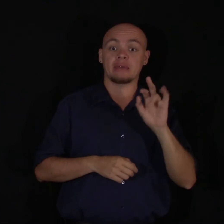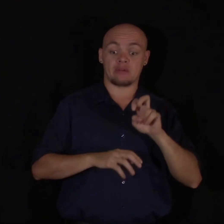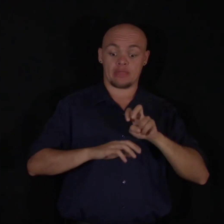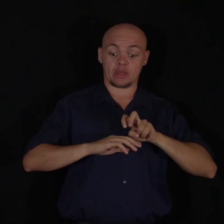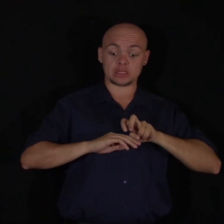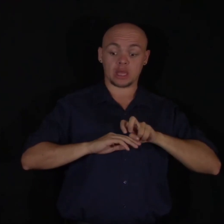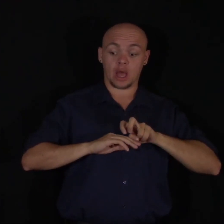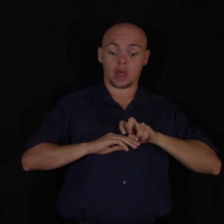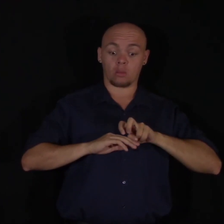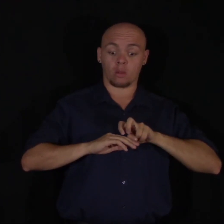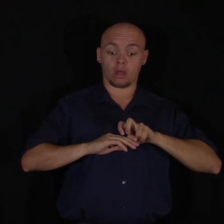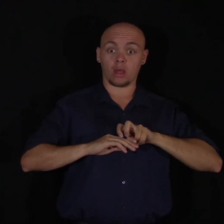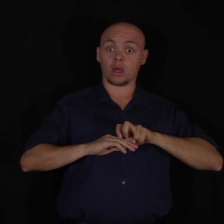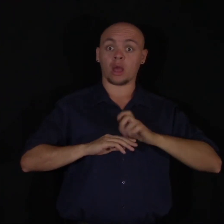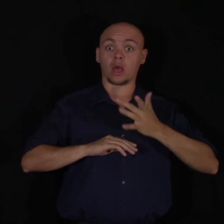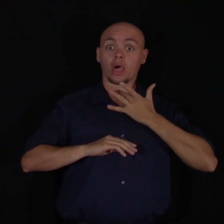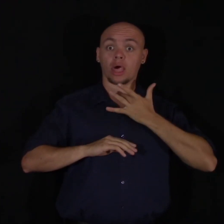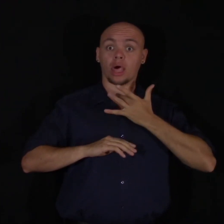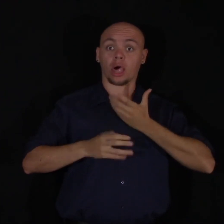of expression?